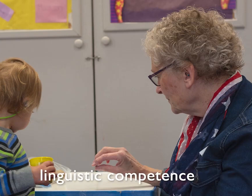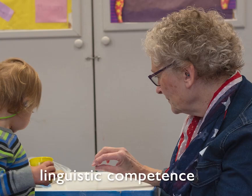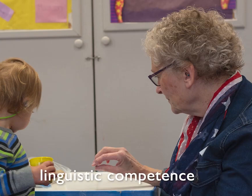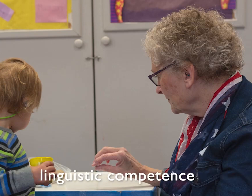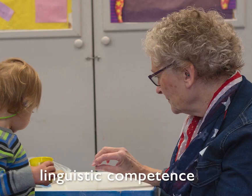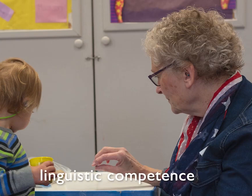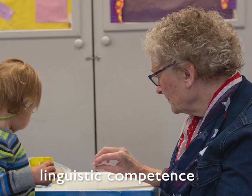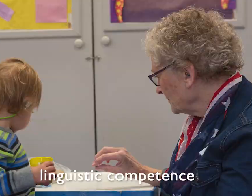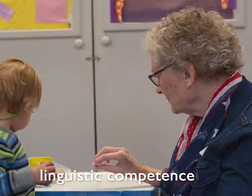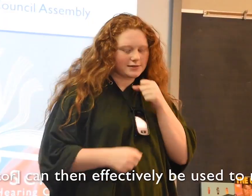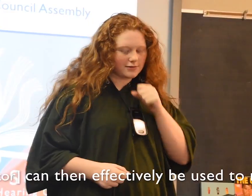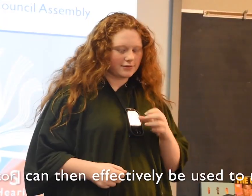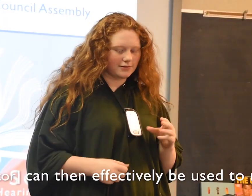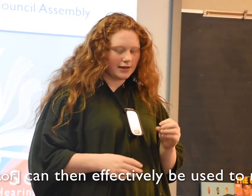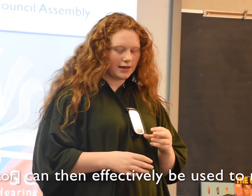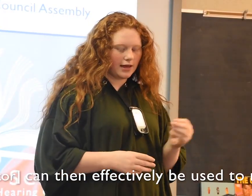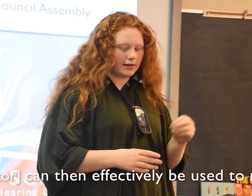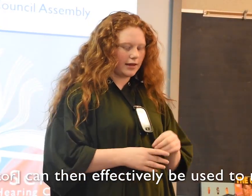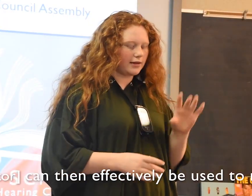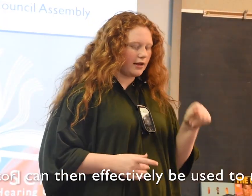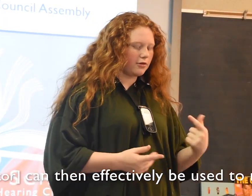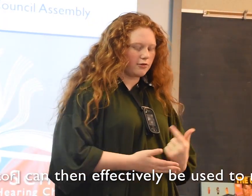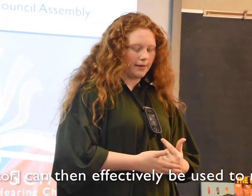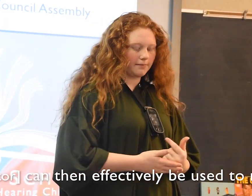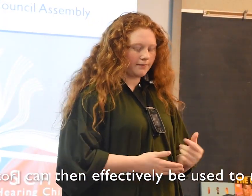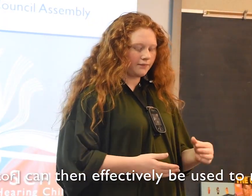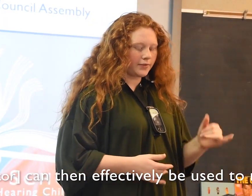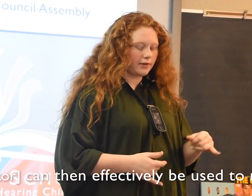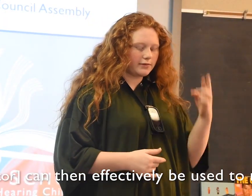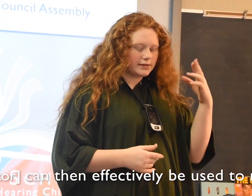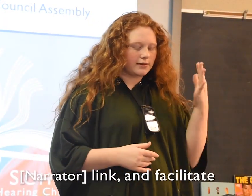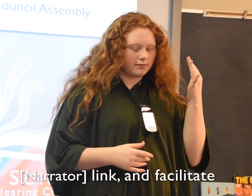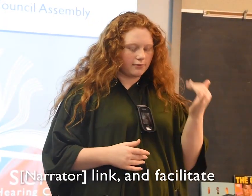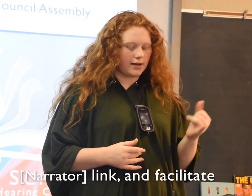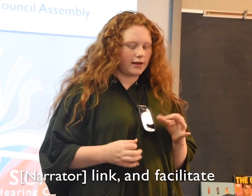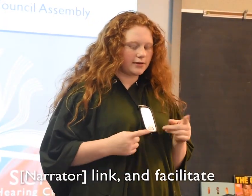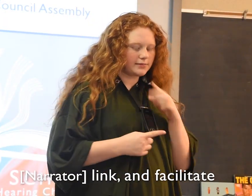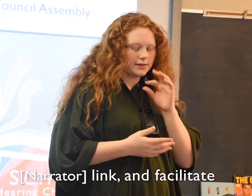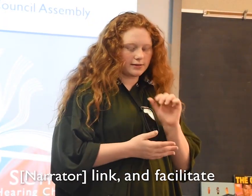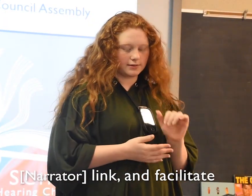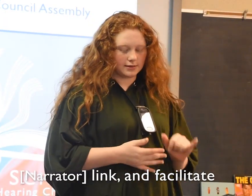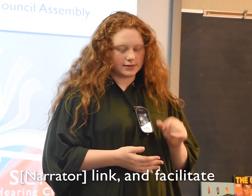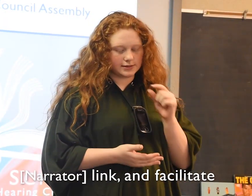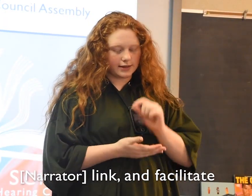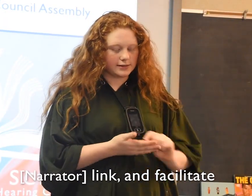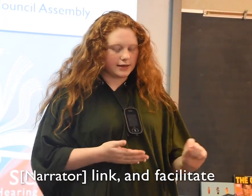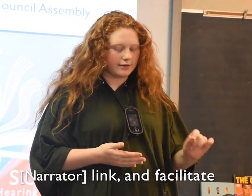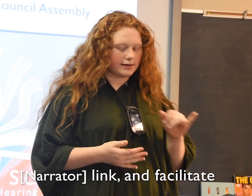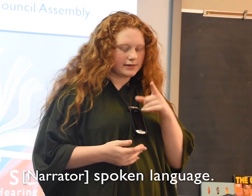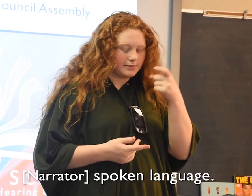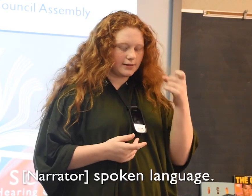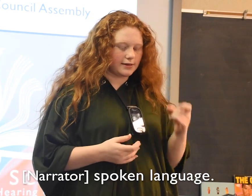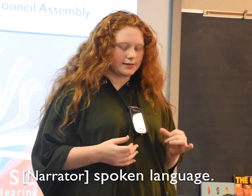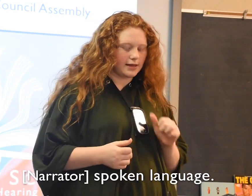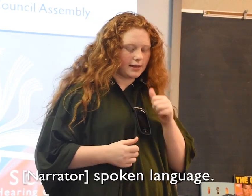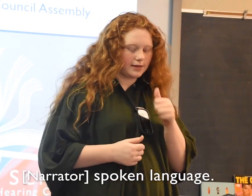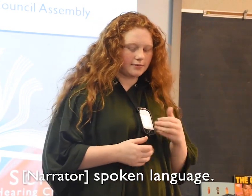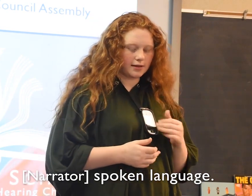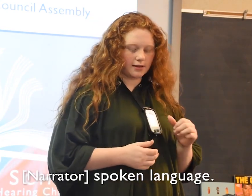competence can then effectively be used to map, link, and facilitate spoken language.